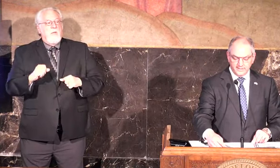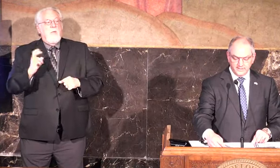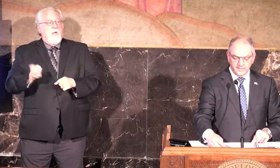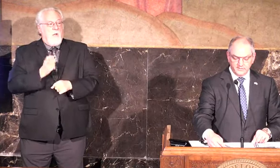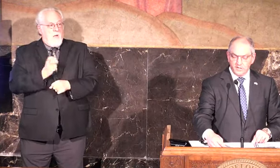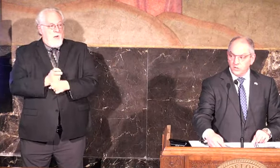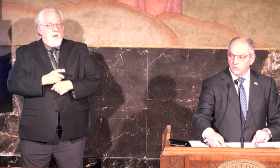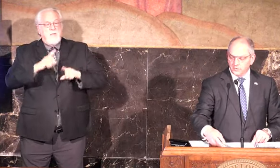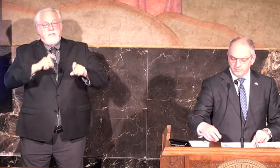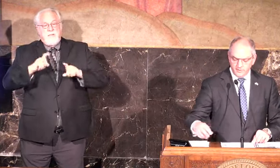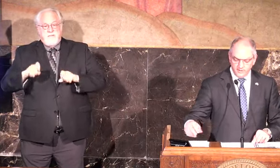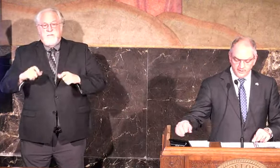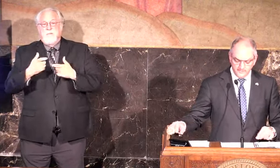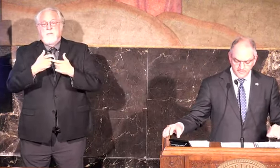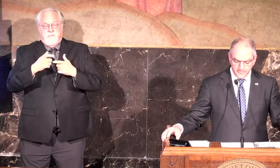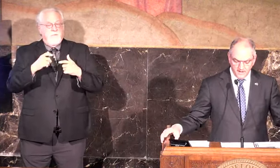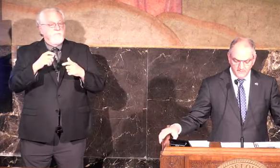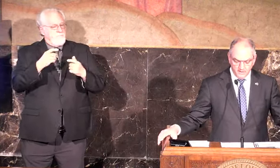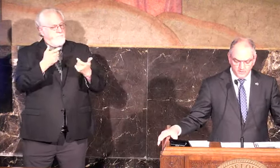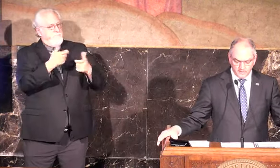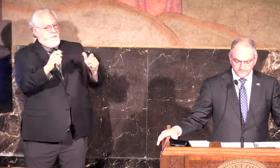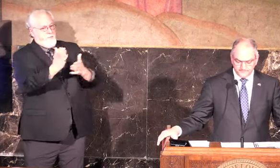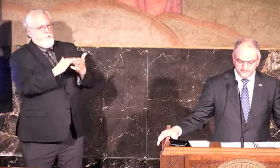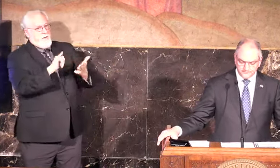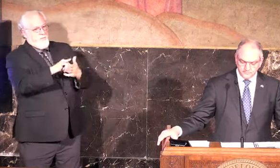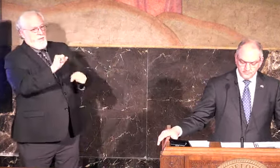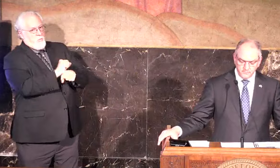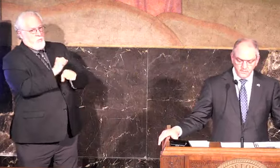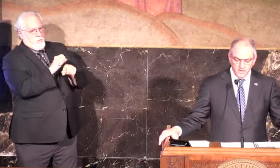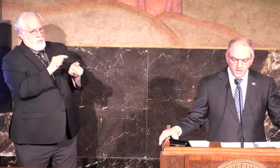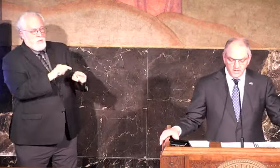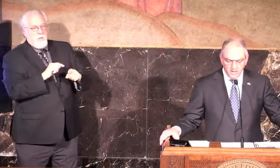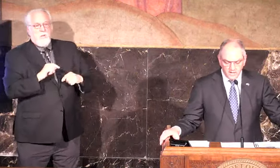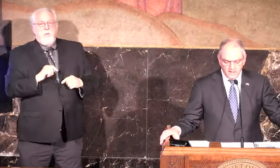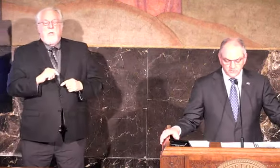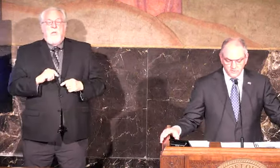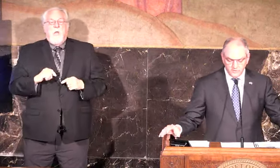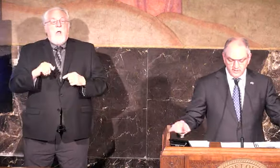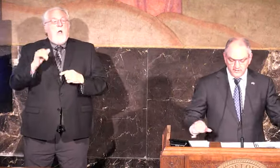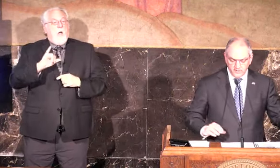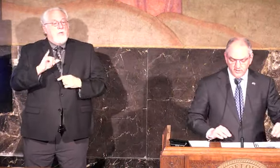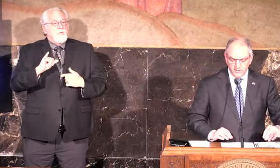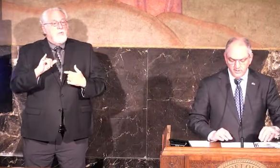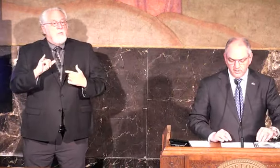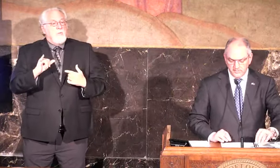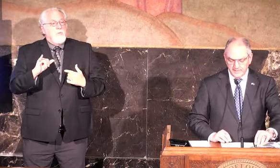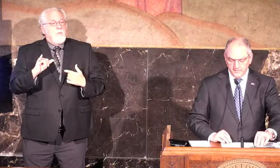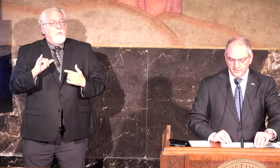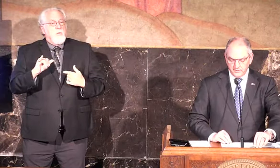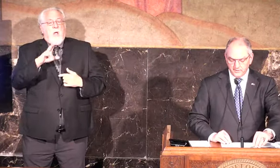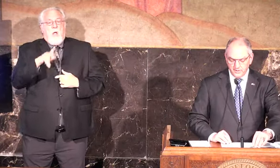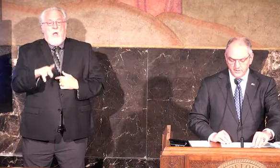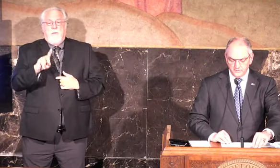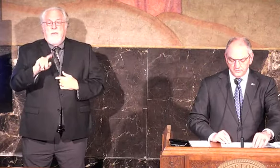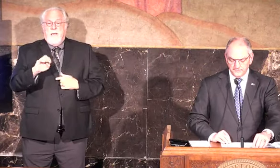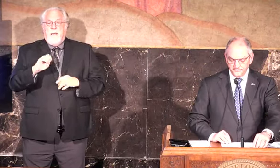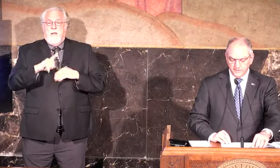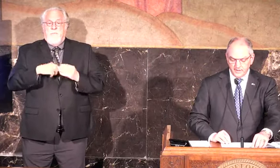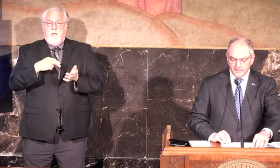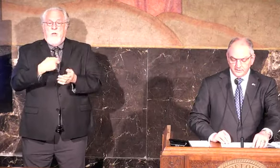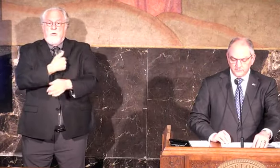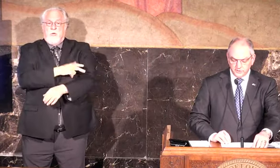hard. Testing is a huge component of that work. I also want to give you an update on the nursing